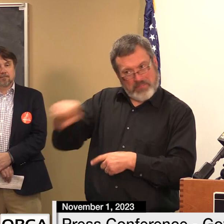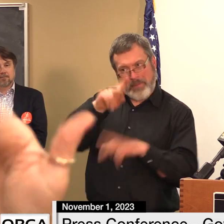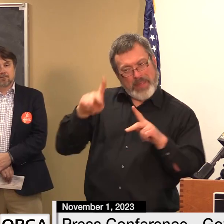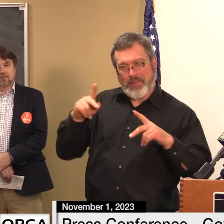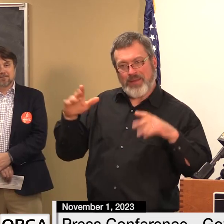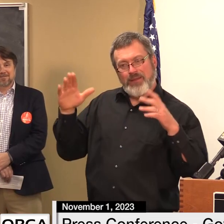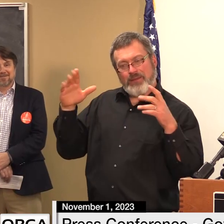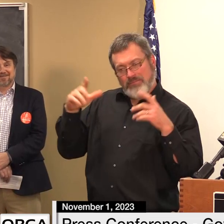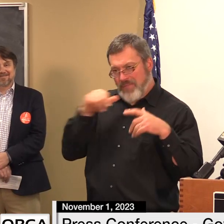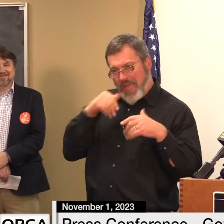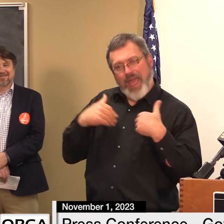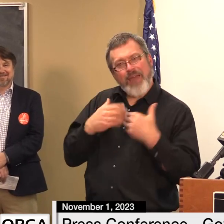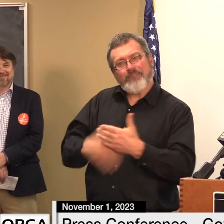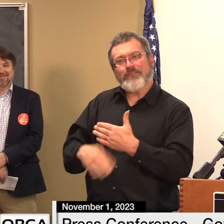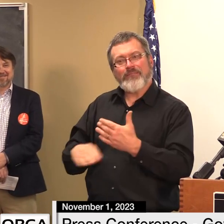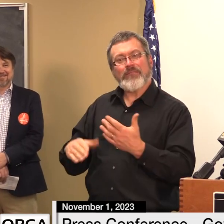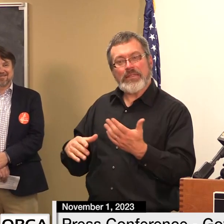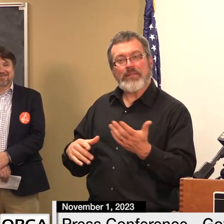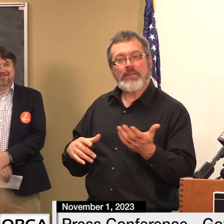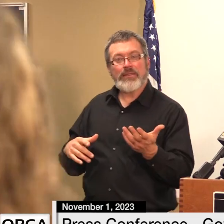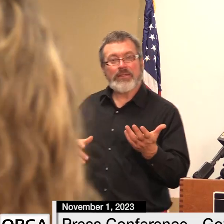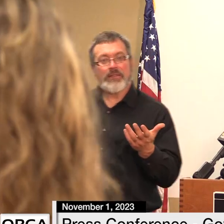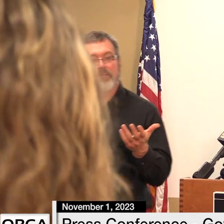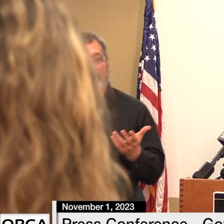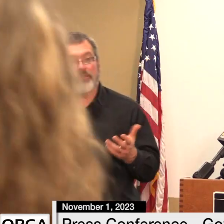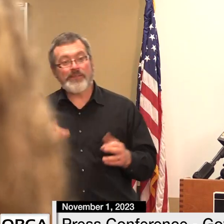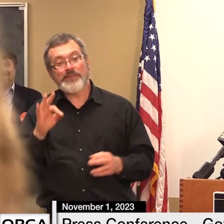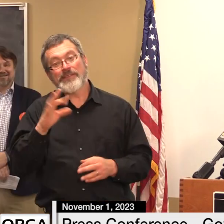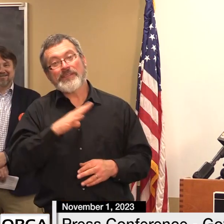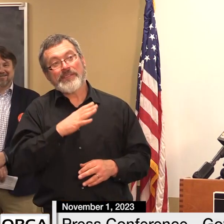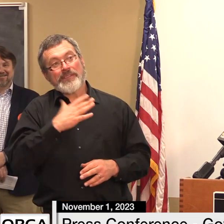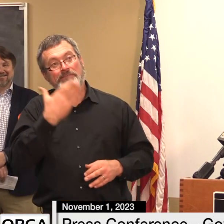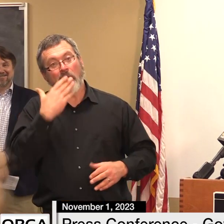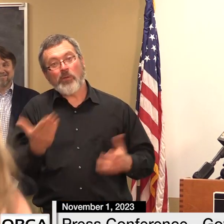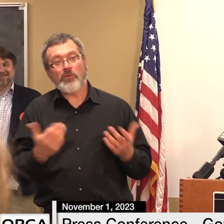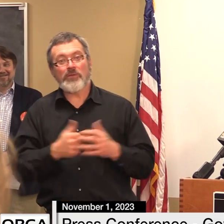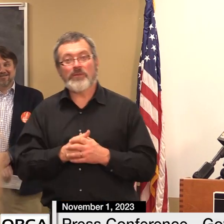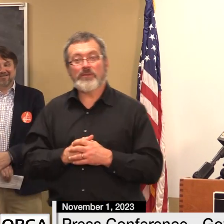amount. Well, thank you for that.